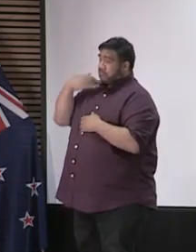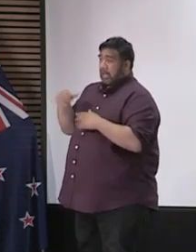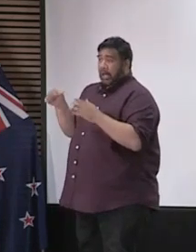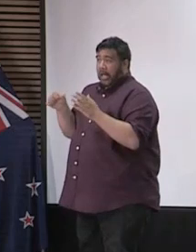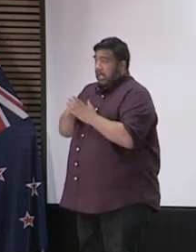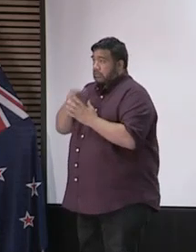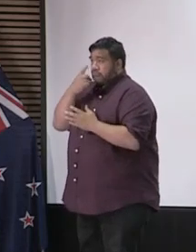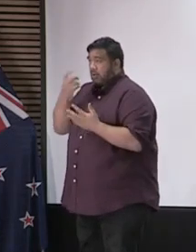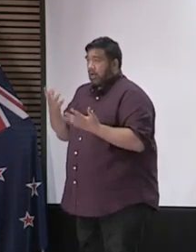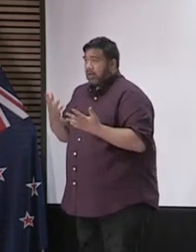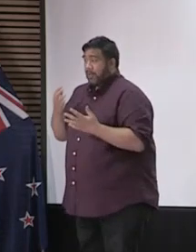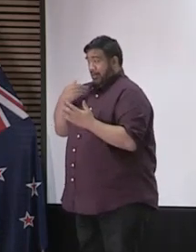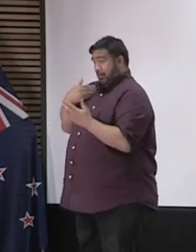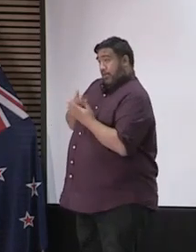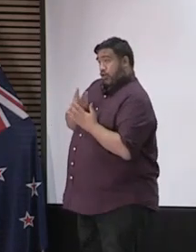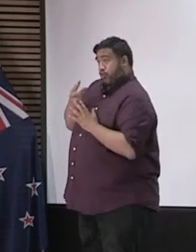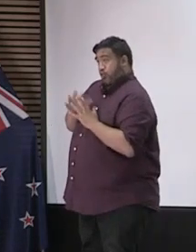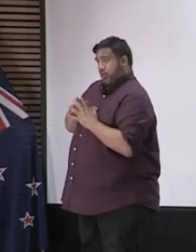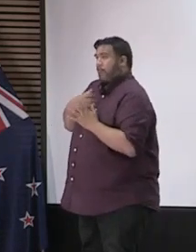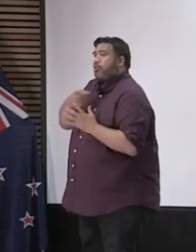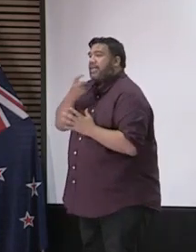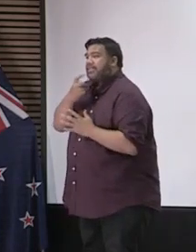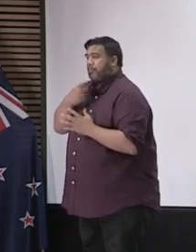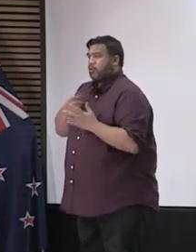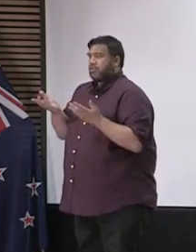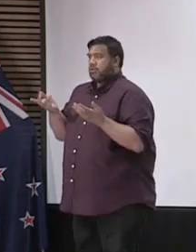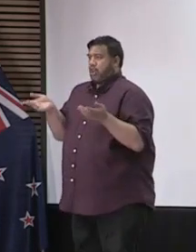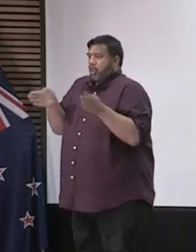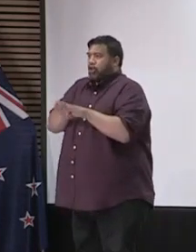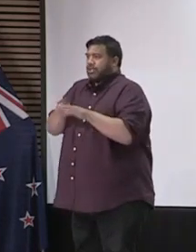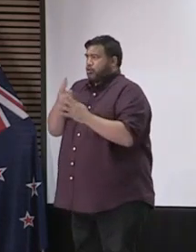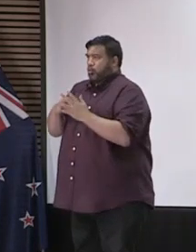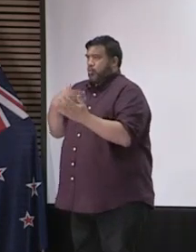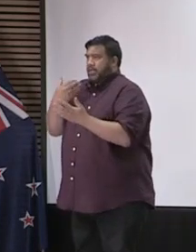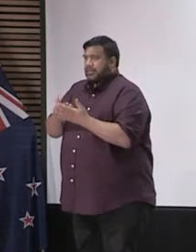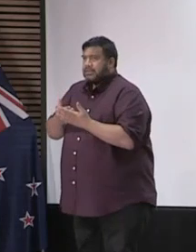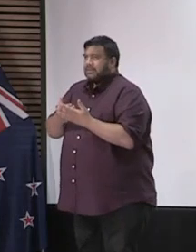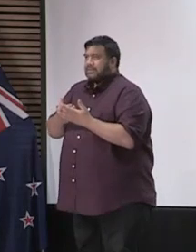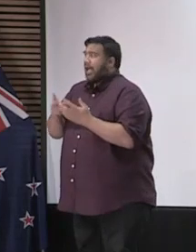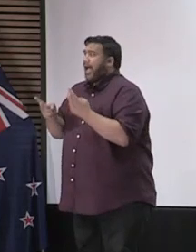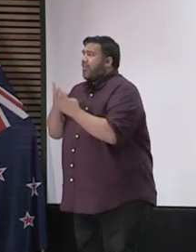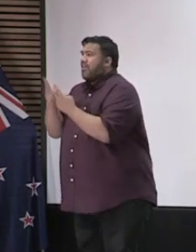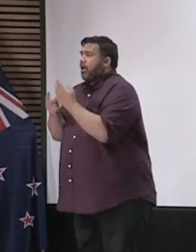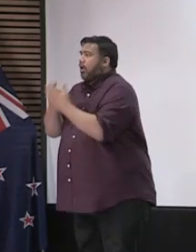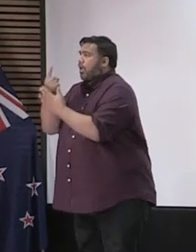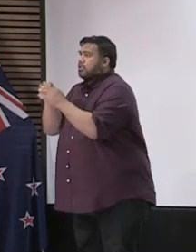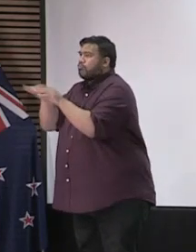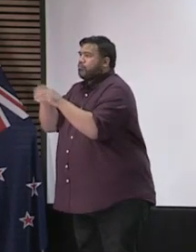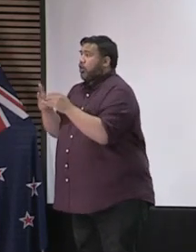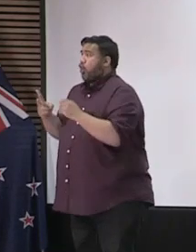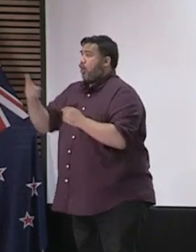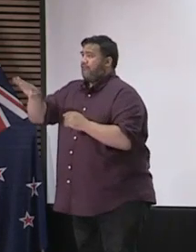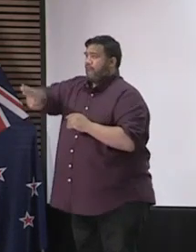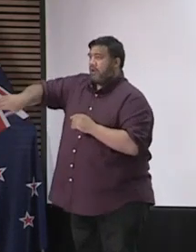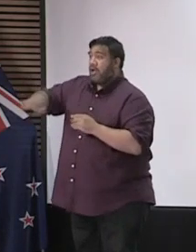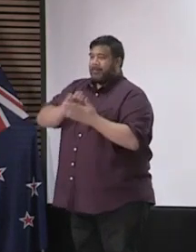2 weeks, because lockdown helps us reduce down the chances of transmission of those unknowns elsewhere. But if we have it in these last 2 weeks, that's what we